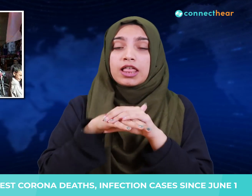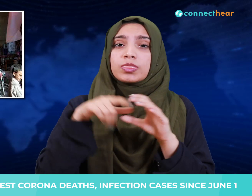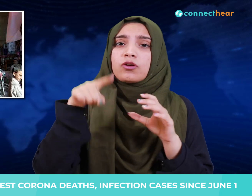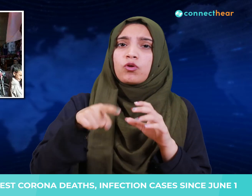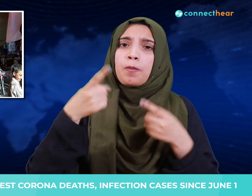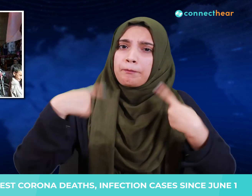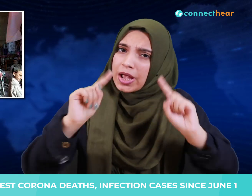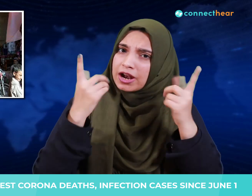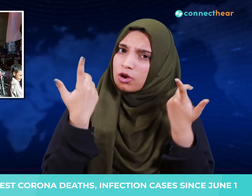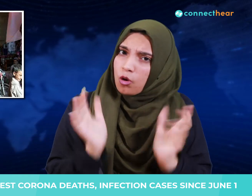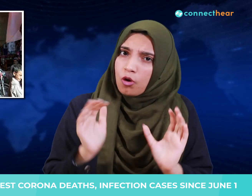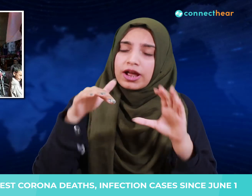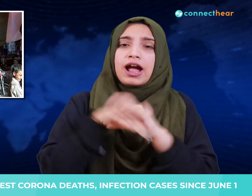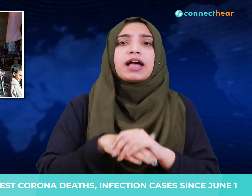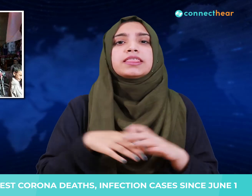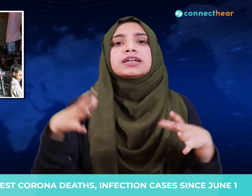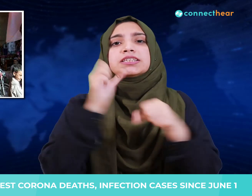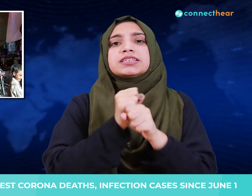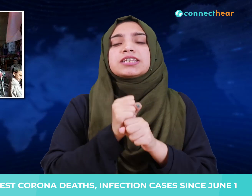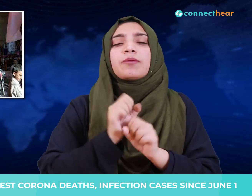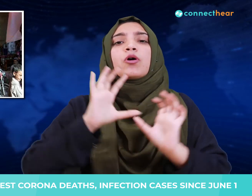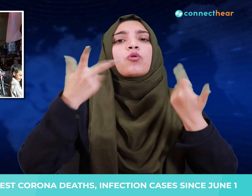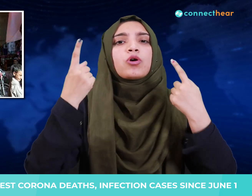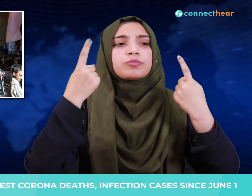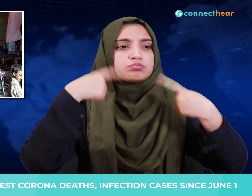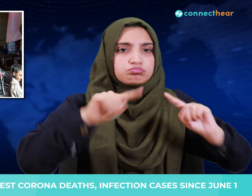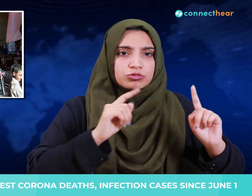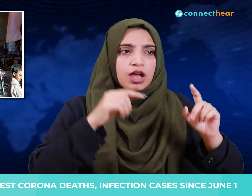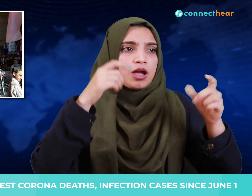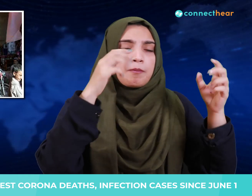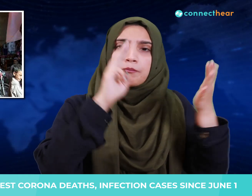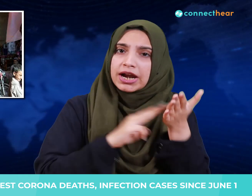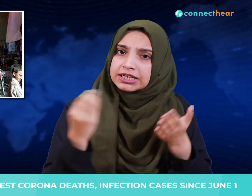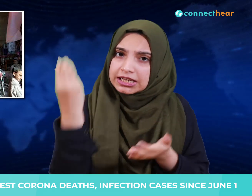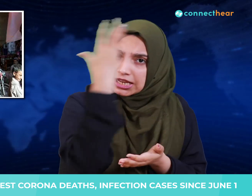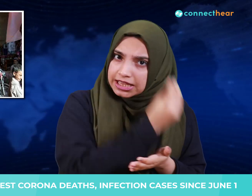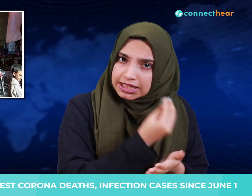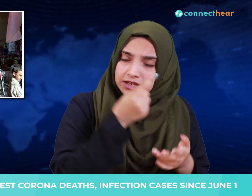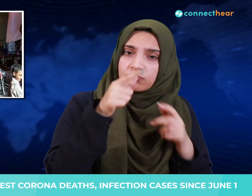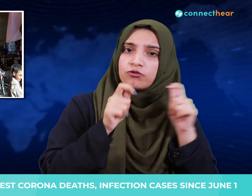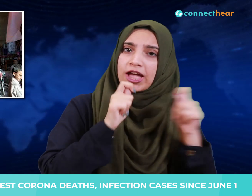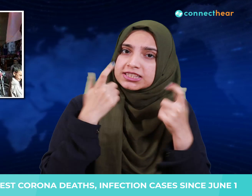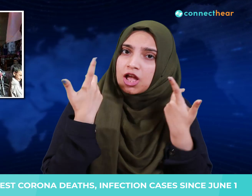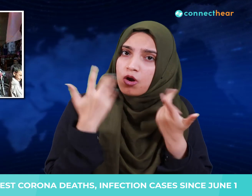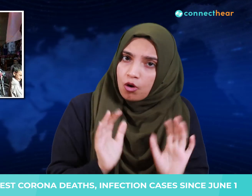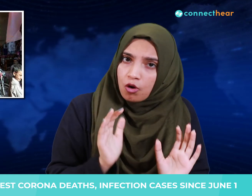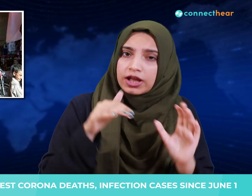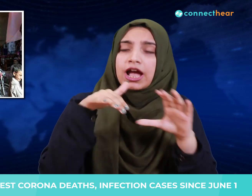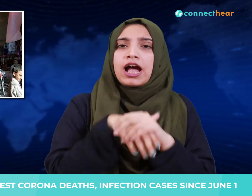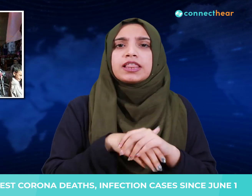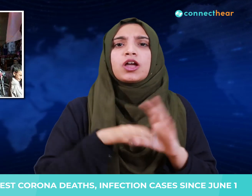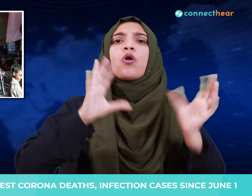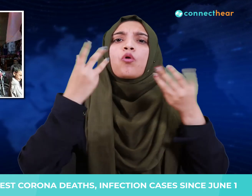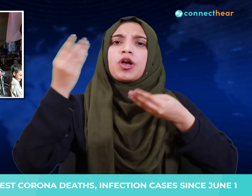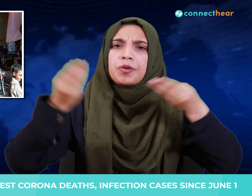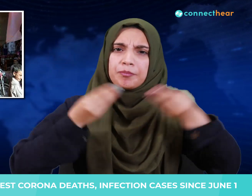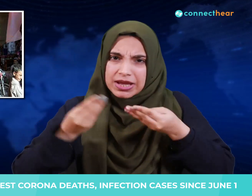Force on Coronavirus on Monday, in which it was decided to close the business activity for 1